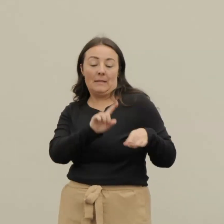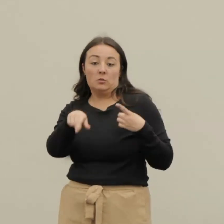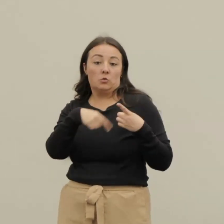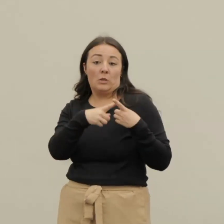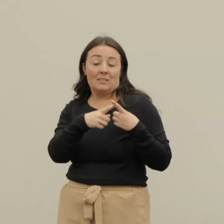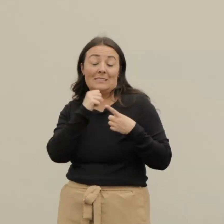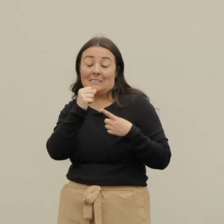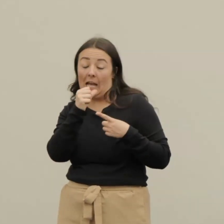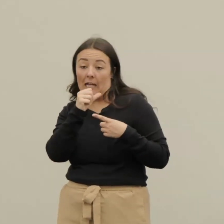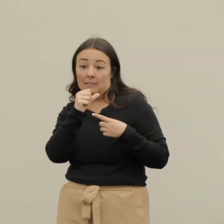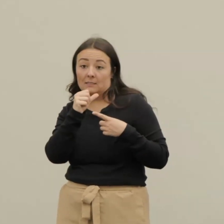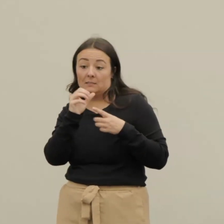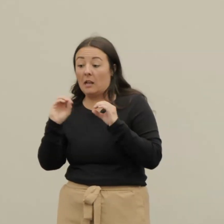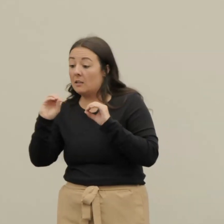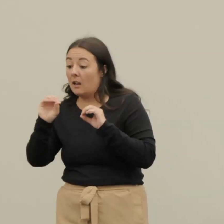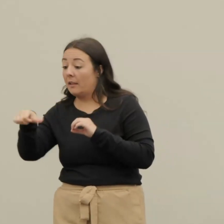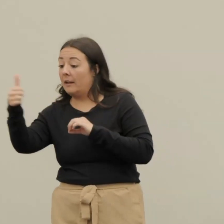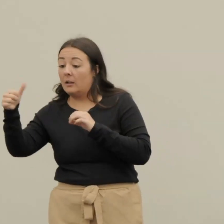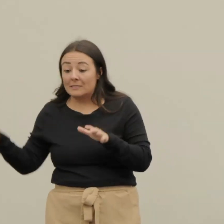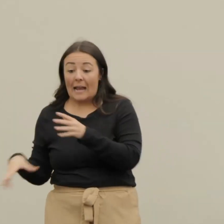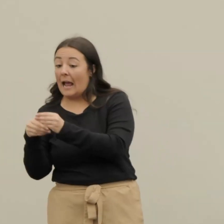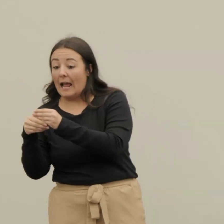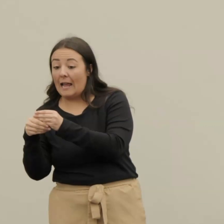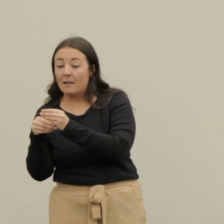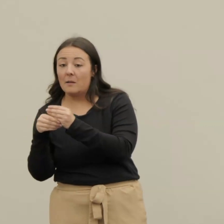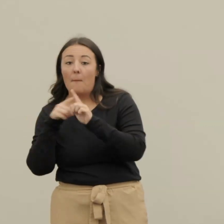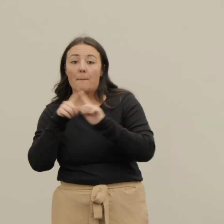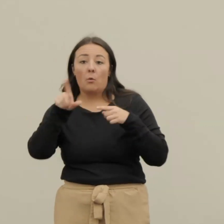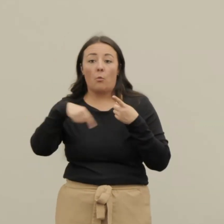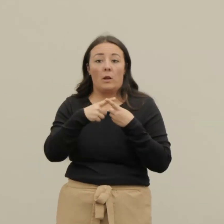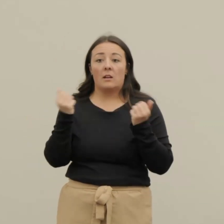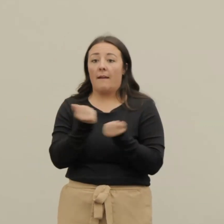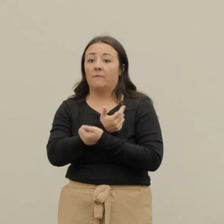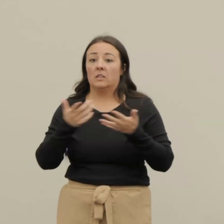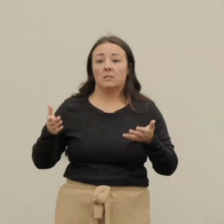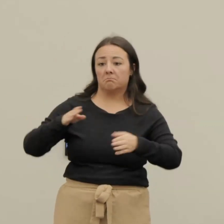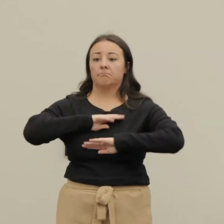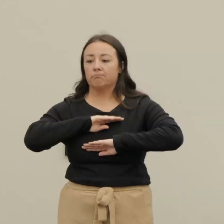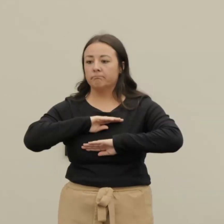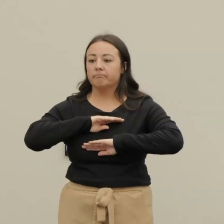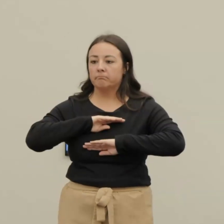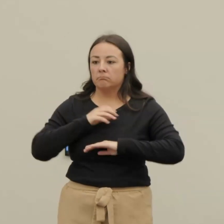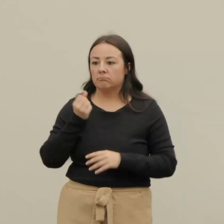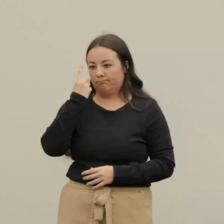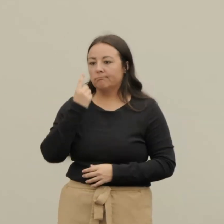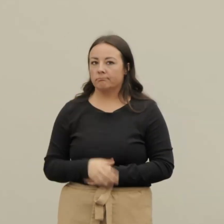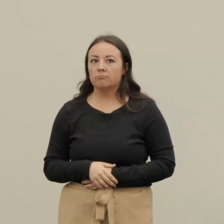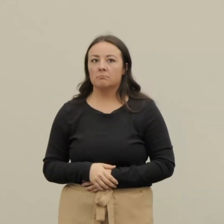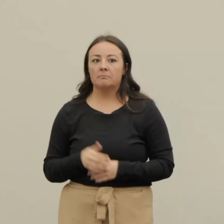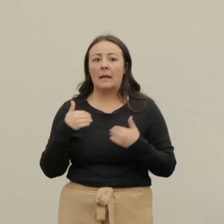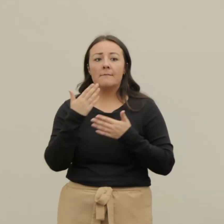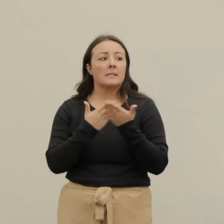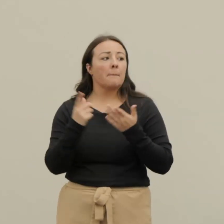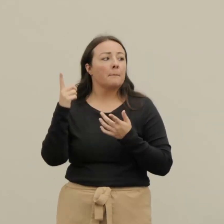add, but when there's nothing left to take away. And we've got some questions